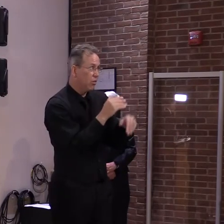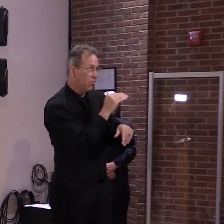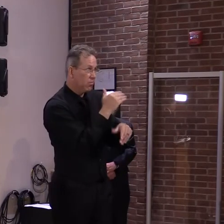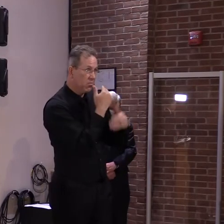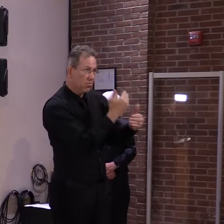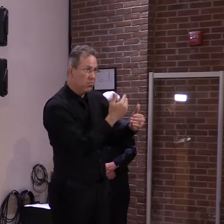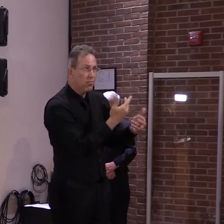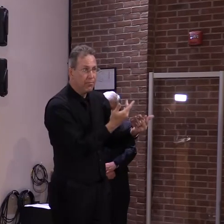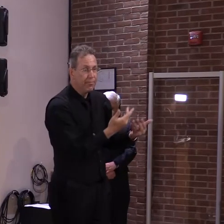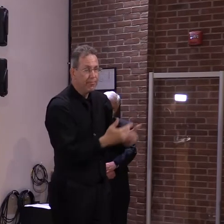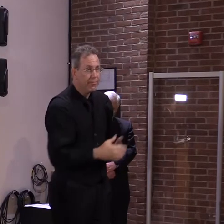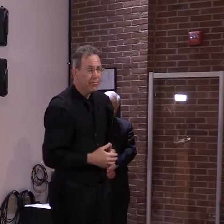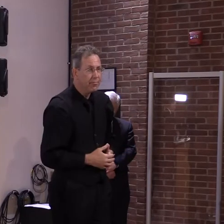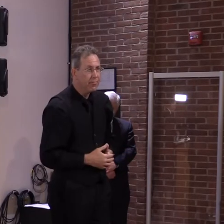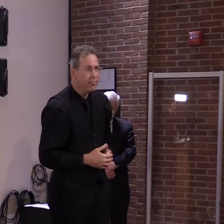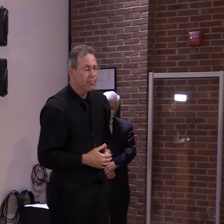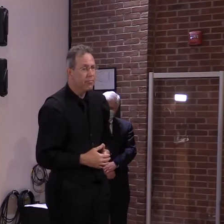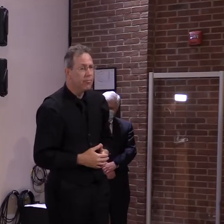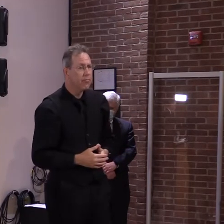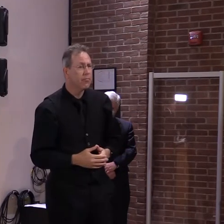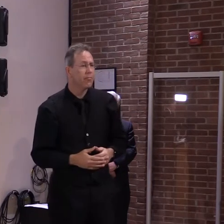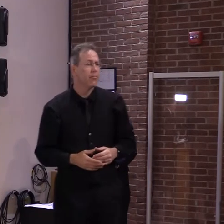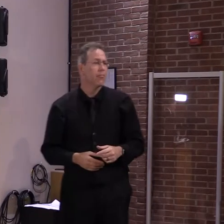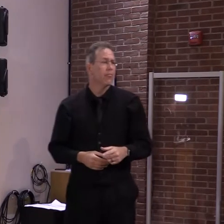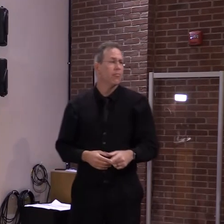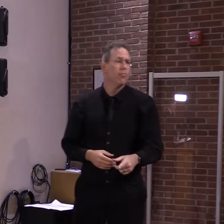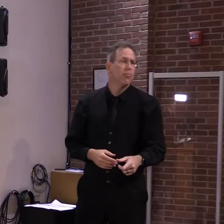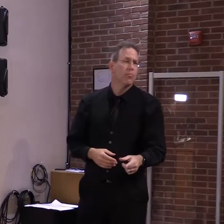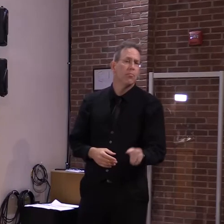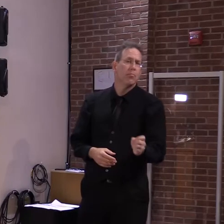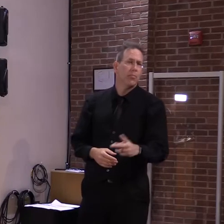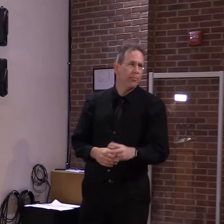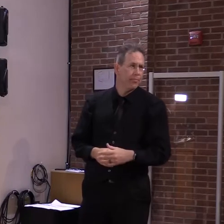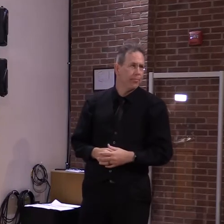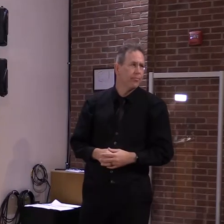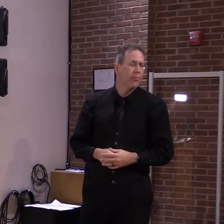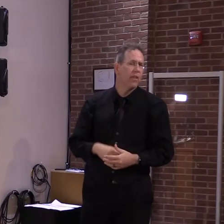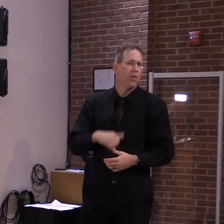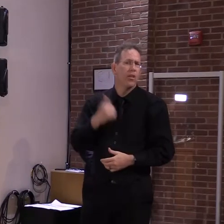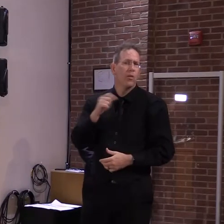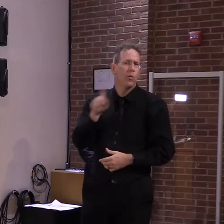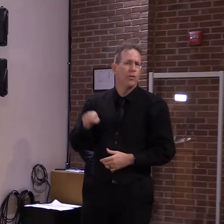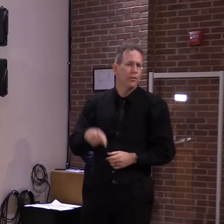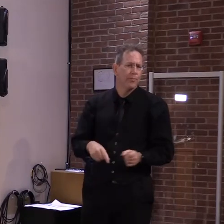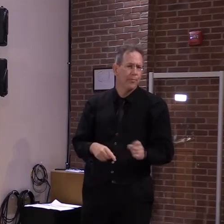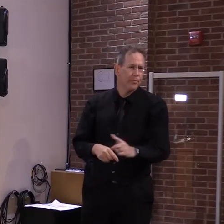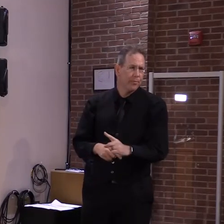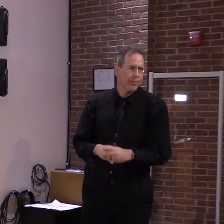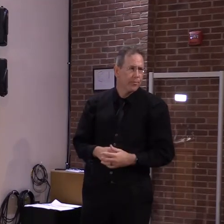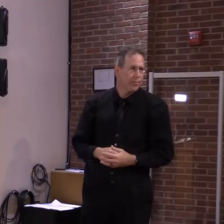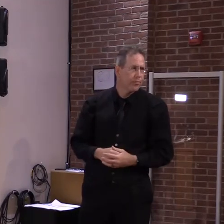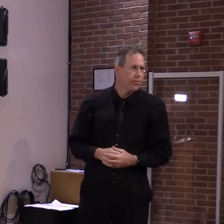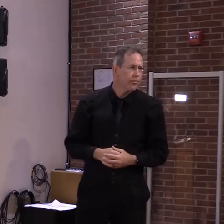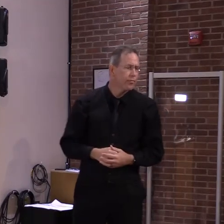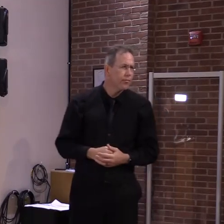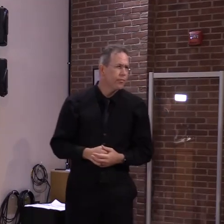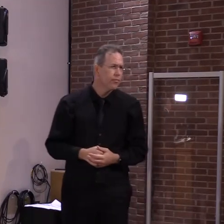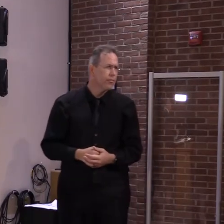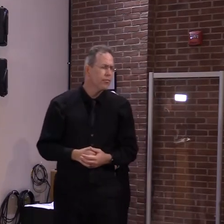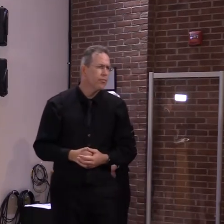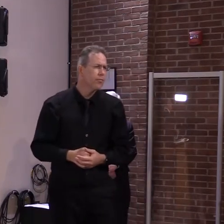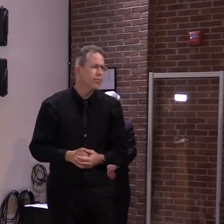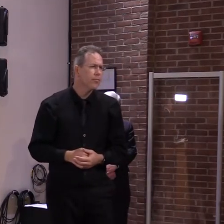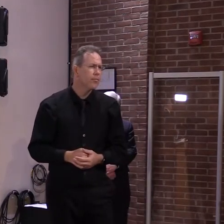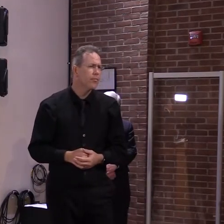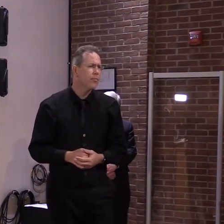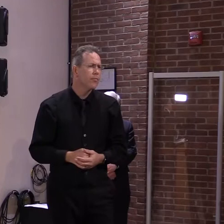Good. My other question is, and I wasn't planning to ask this, but I think it sort of dovetails with the